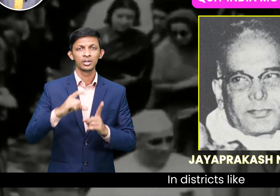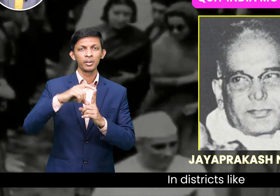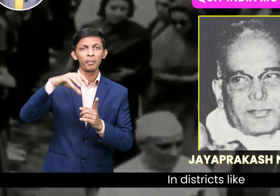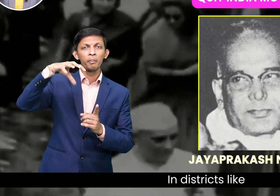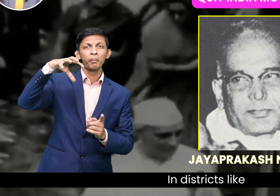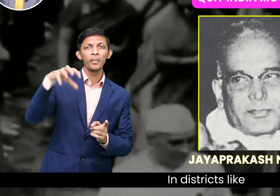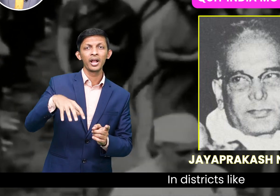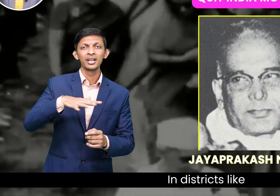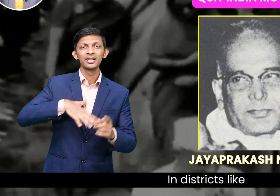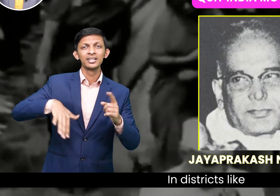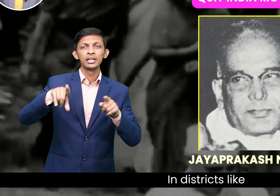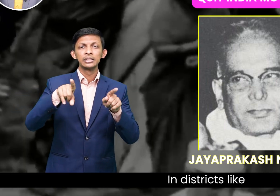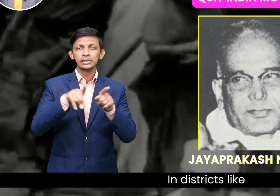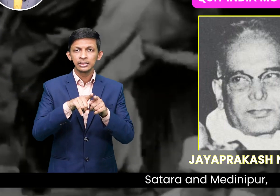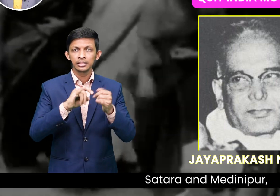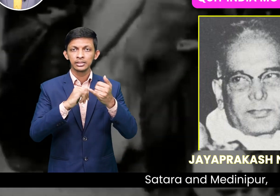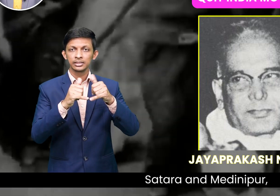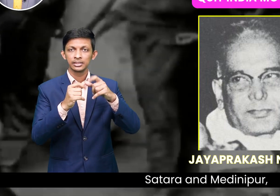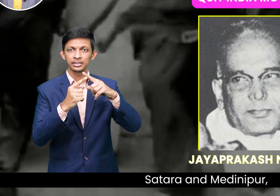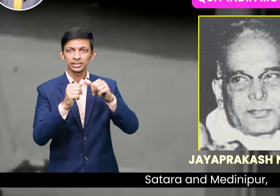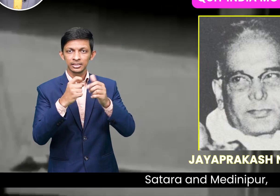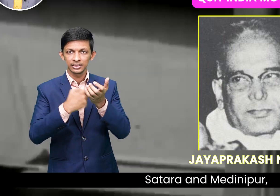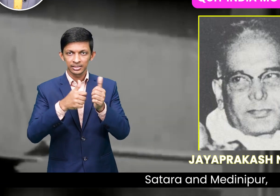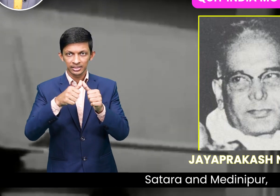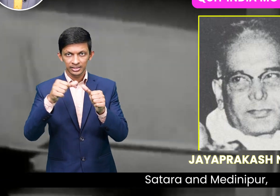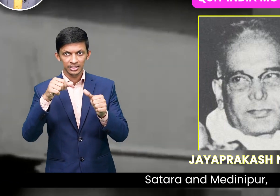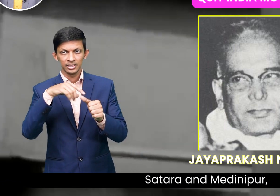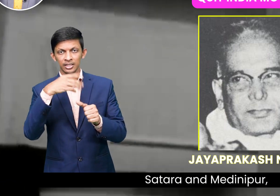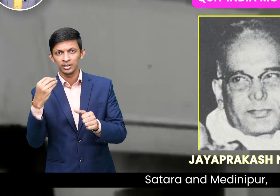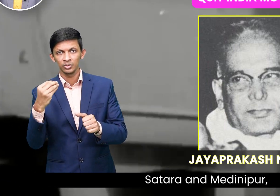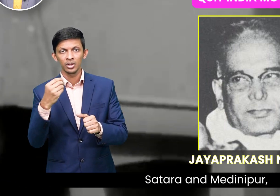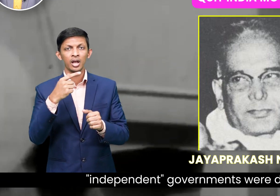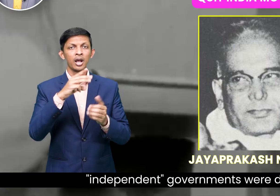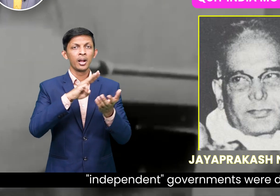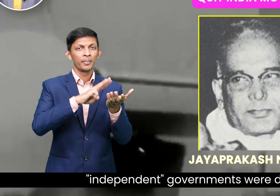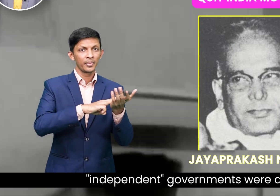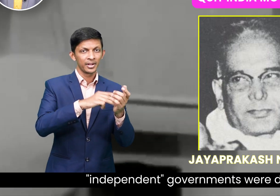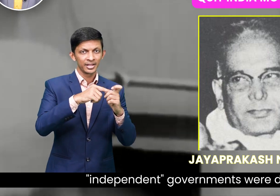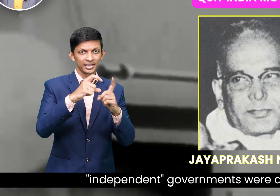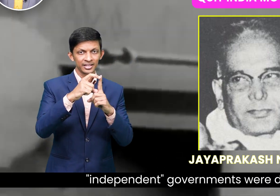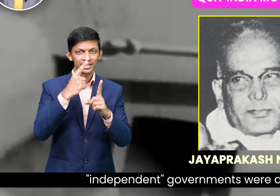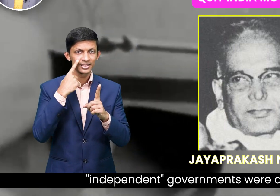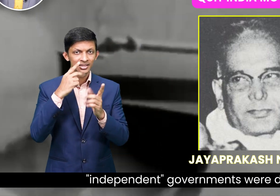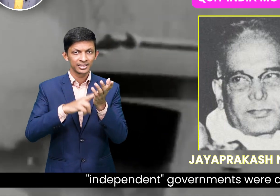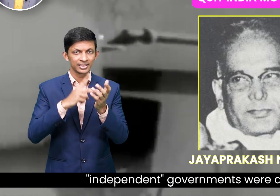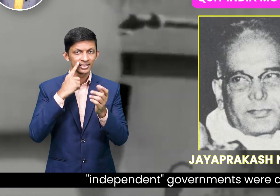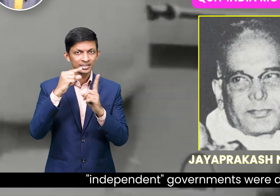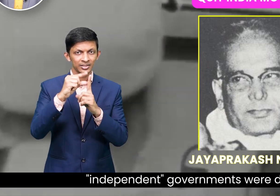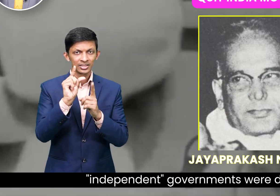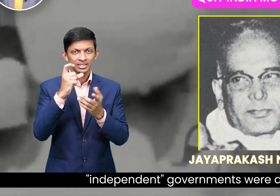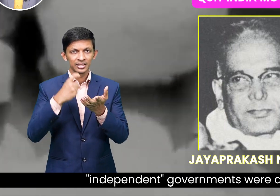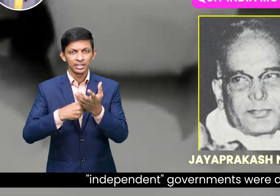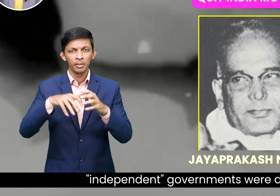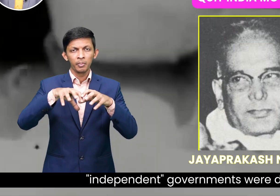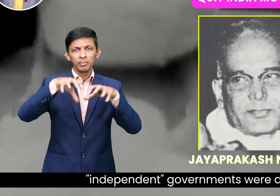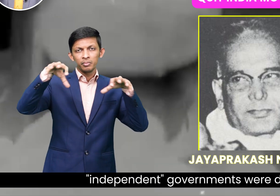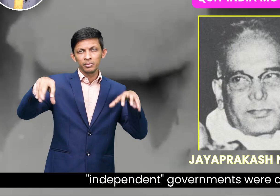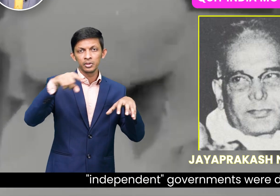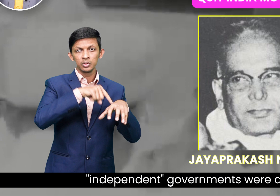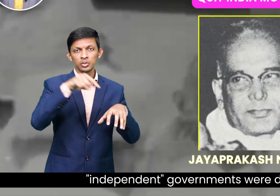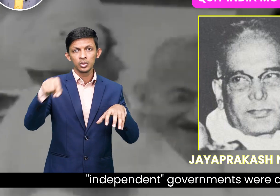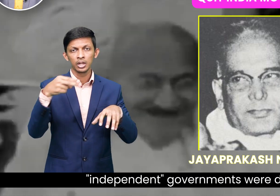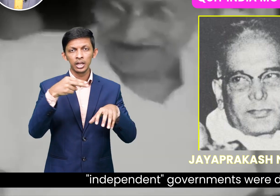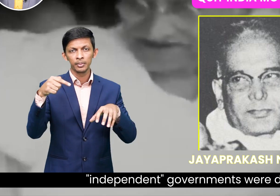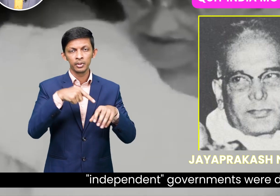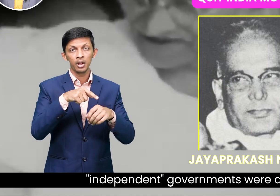In districts like Satara and Medinipur, independent governments were